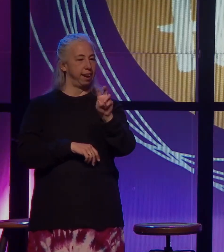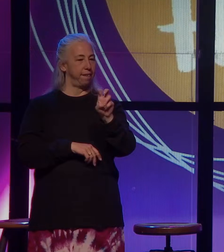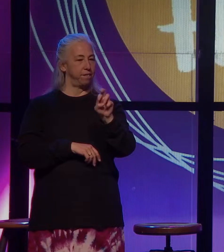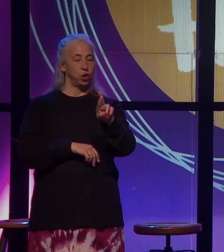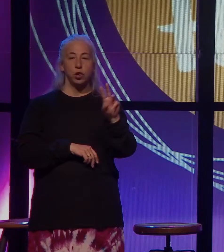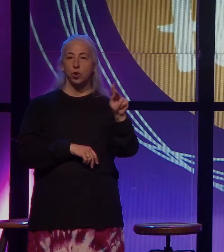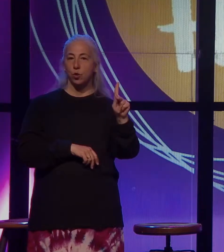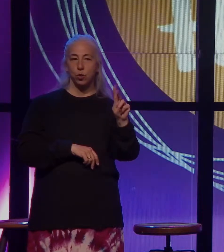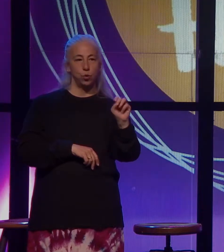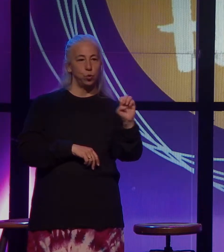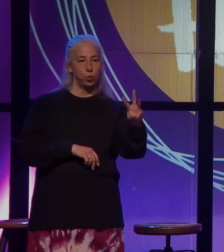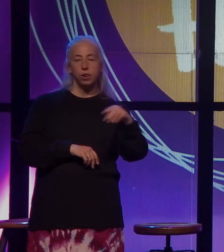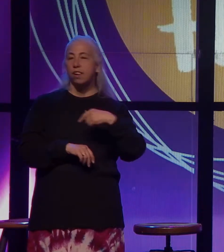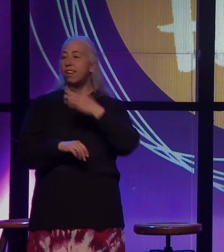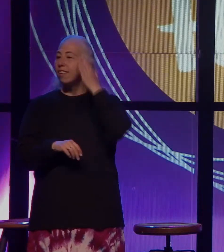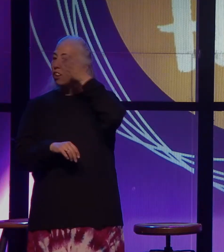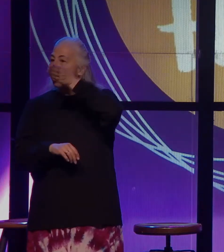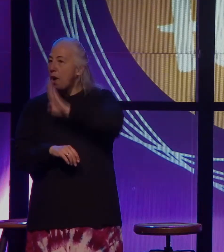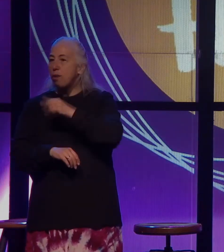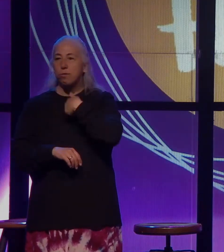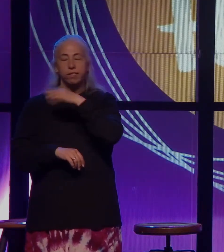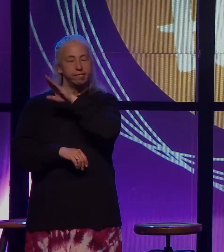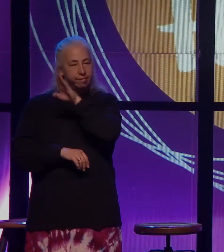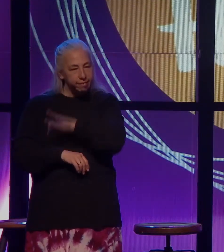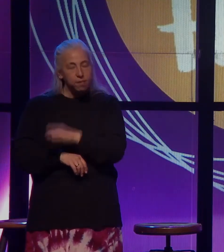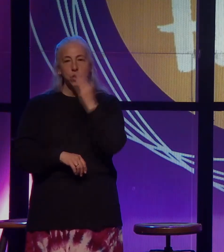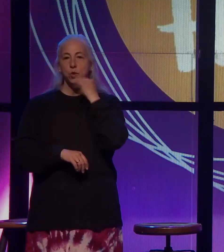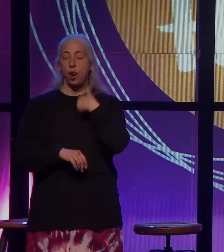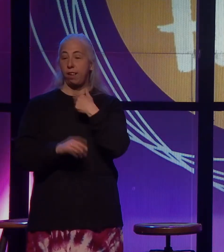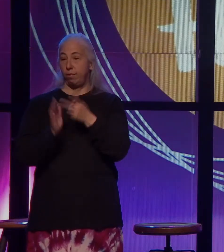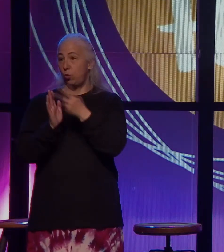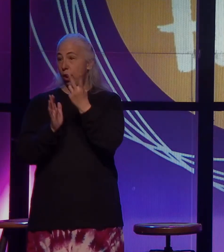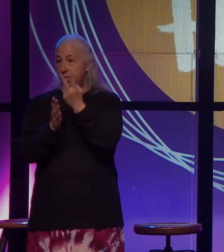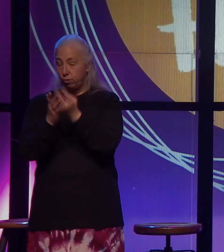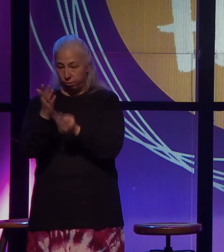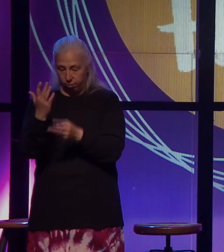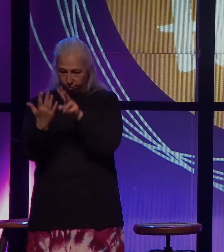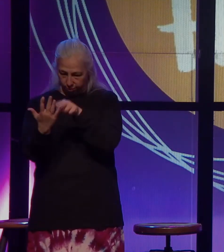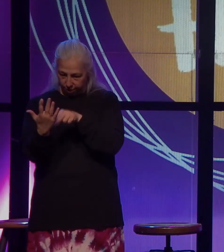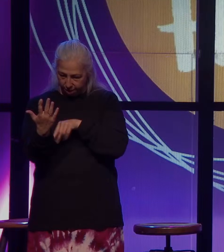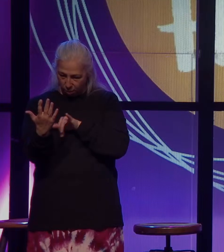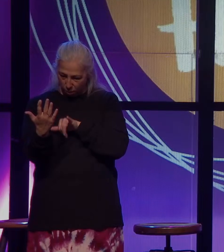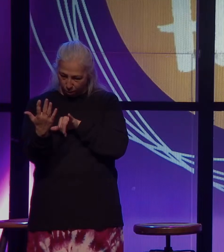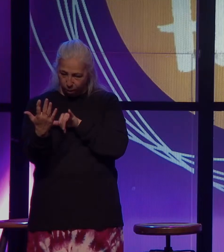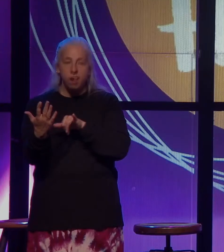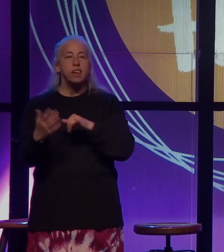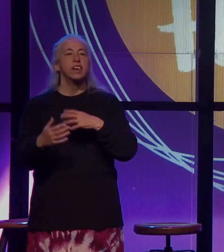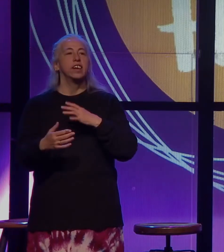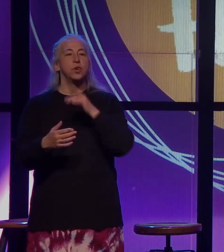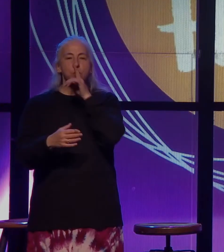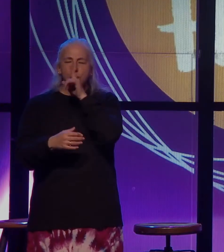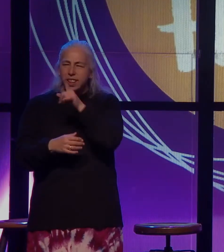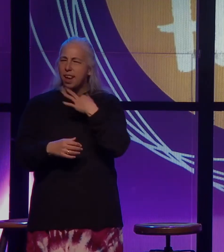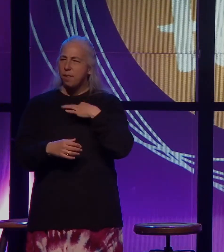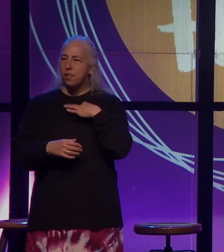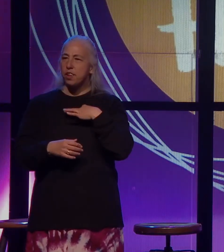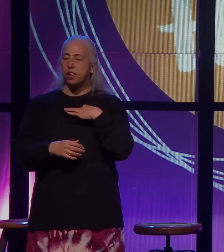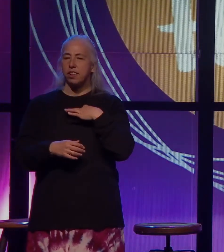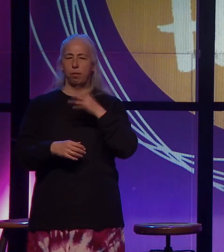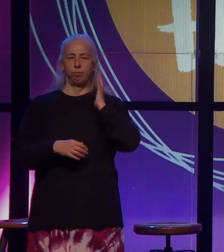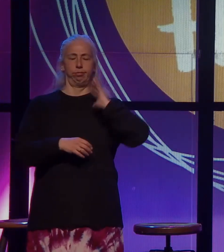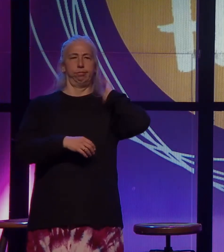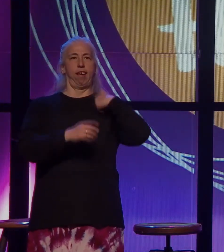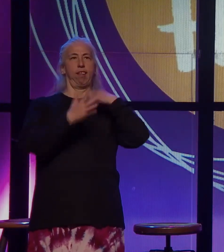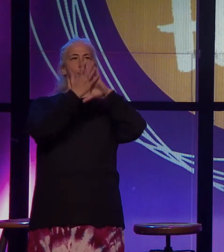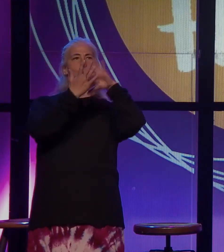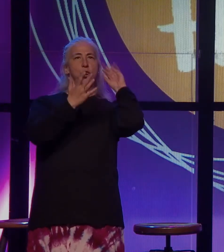read it twice, I feel like, to really get into it. But it is so helpful in deconstructing things that may have been handed to you in the past